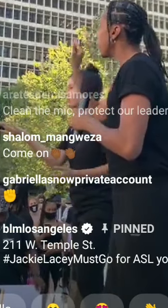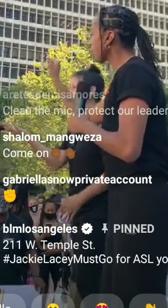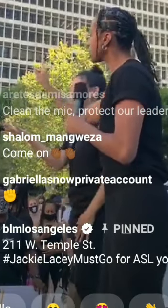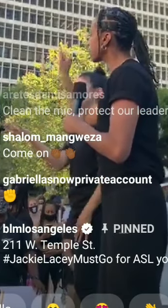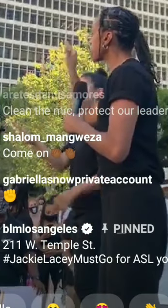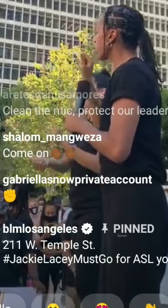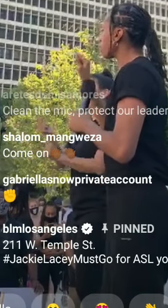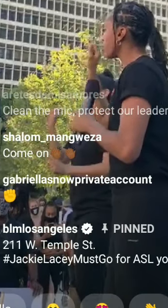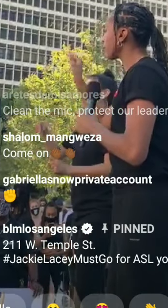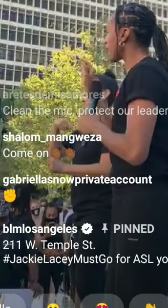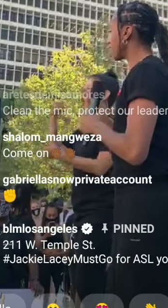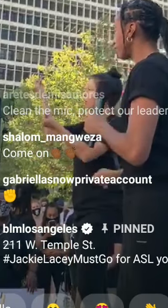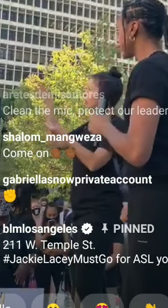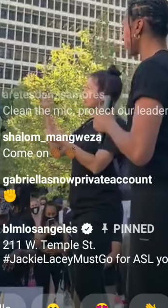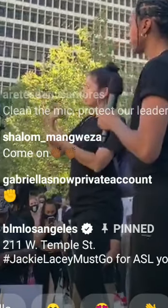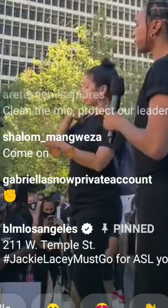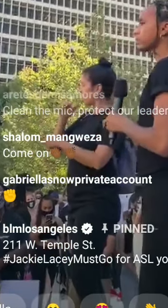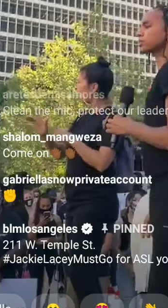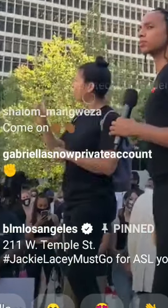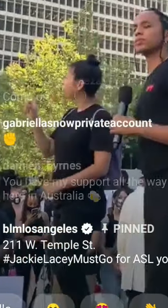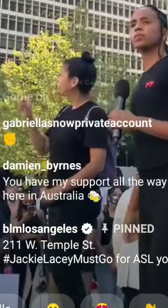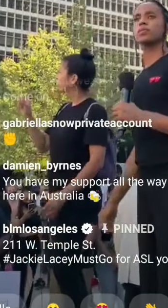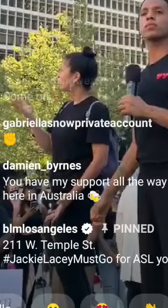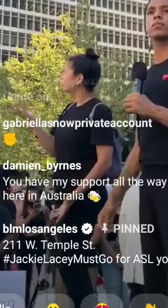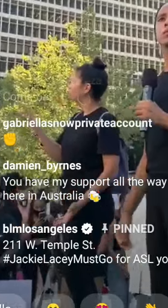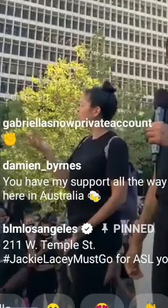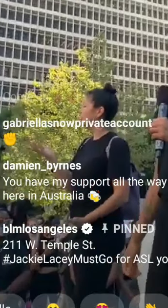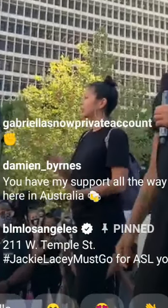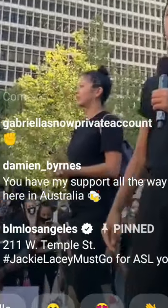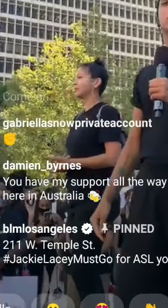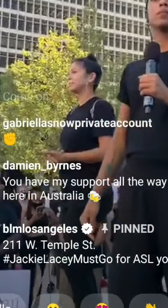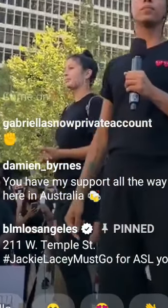of who you are and what we do here every week.